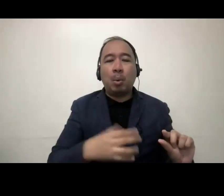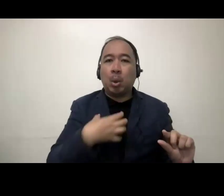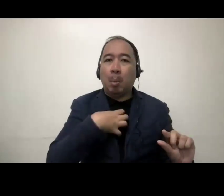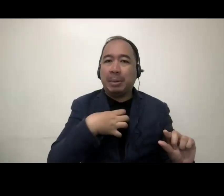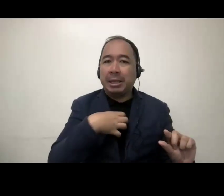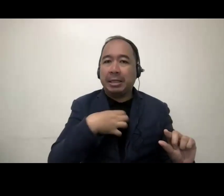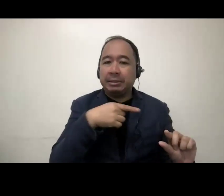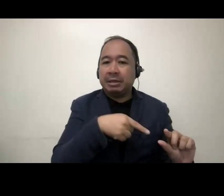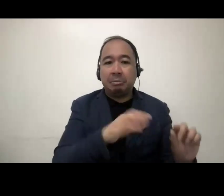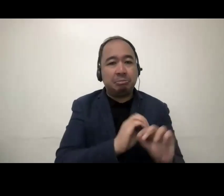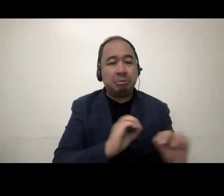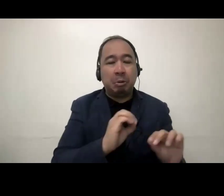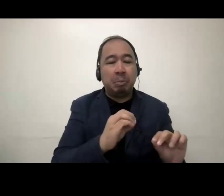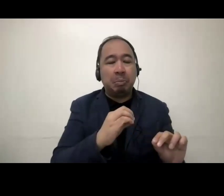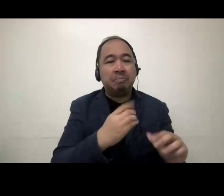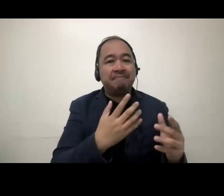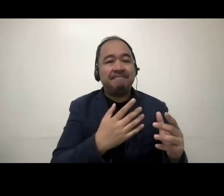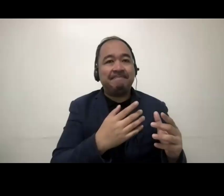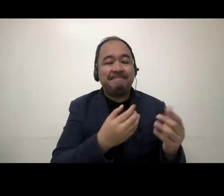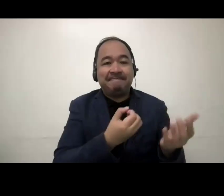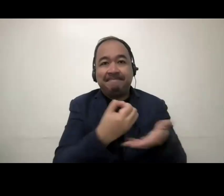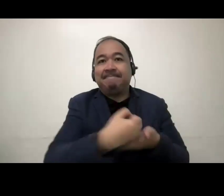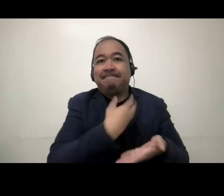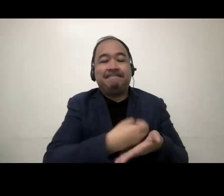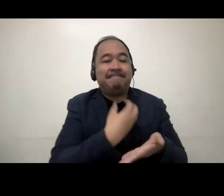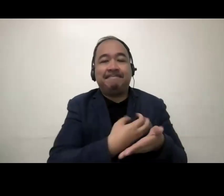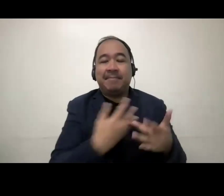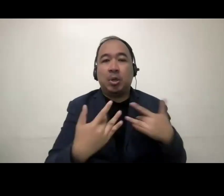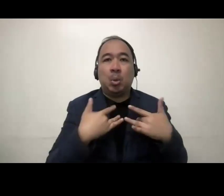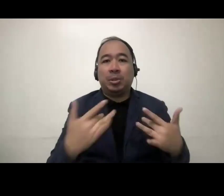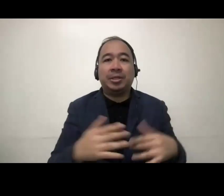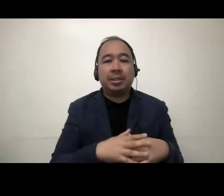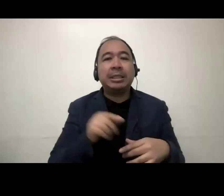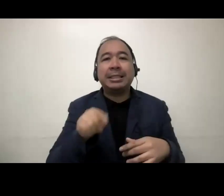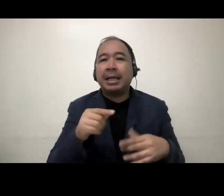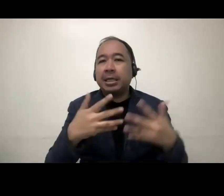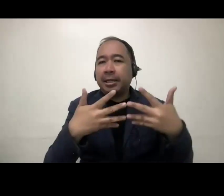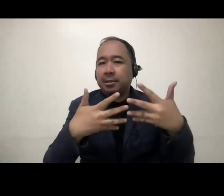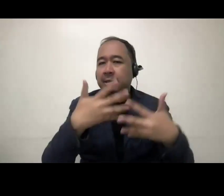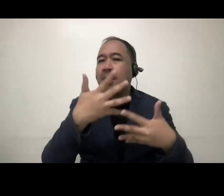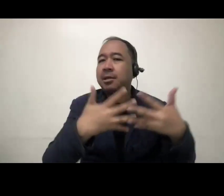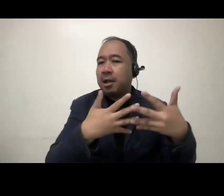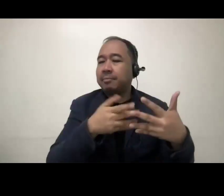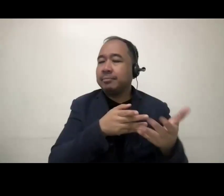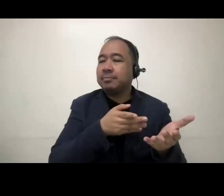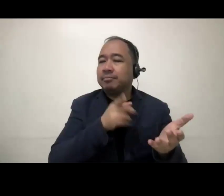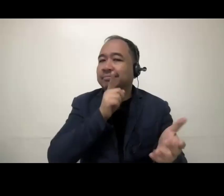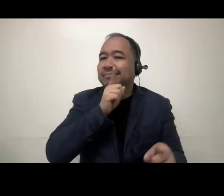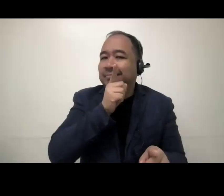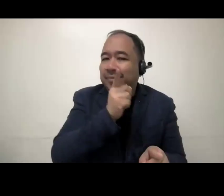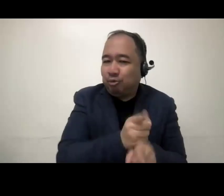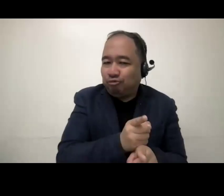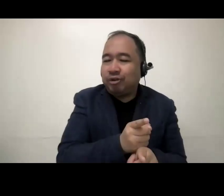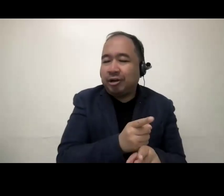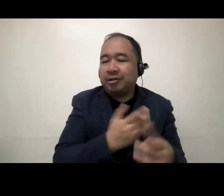cases. So that, of course, is a concern that, the data doesn't lie. It's showing